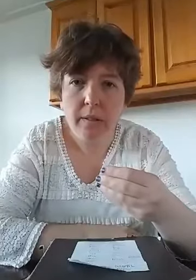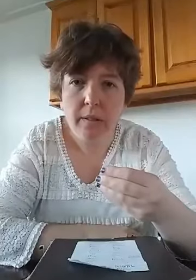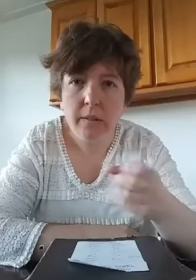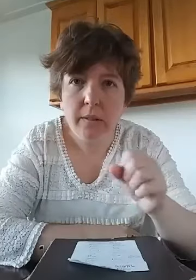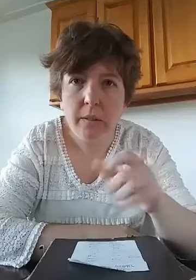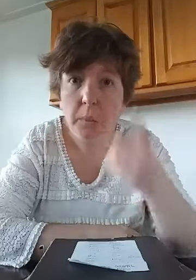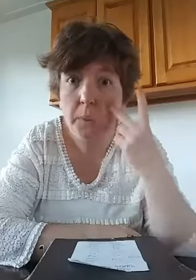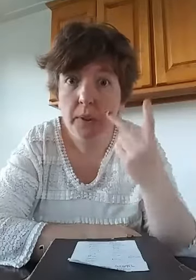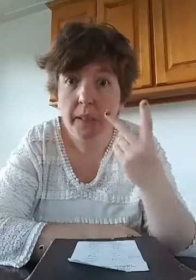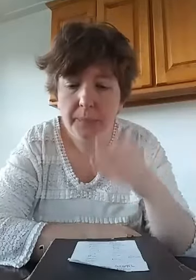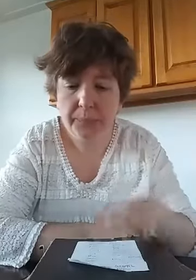So we'll see.